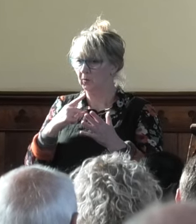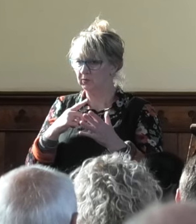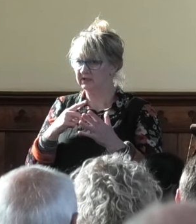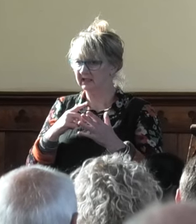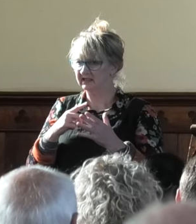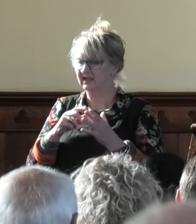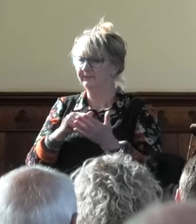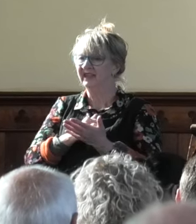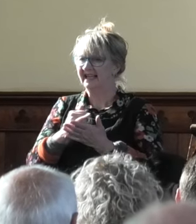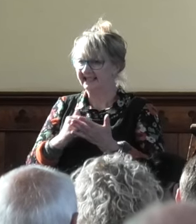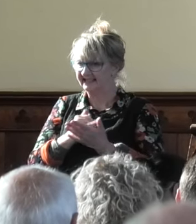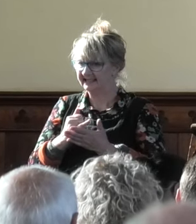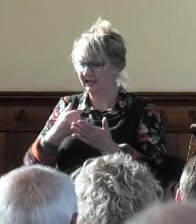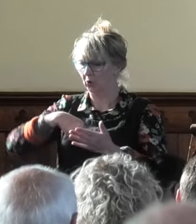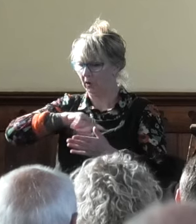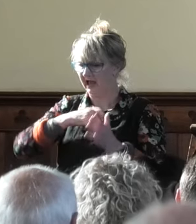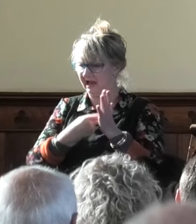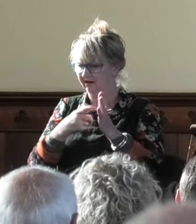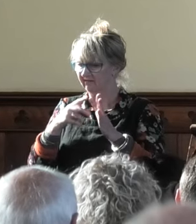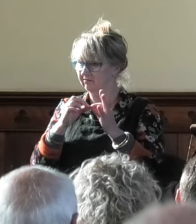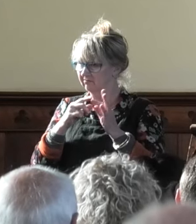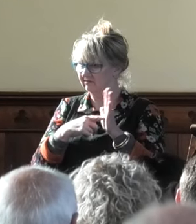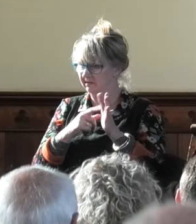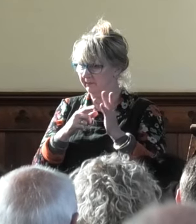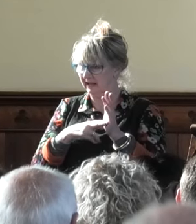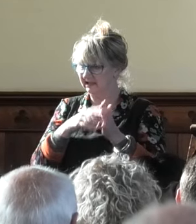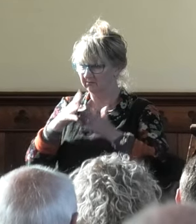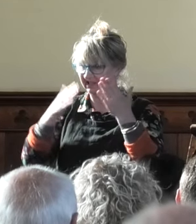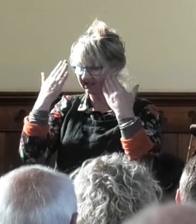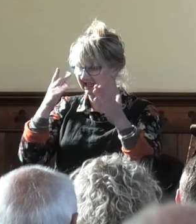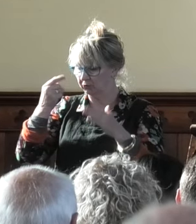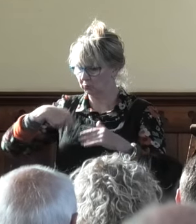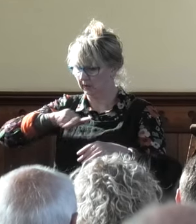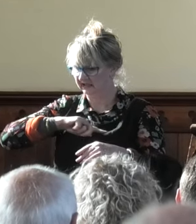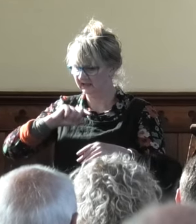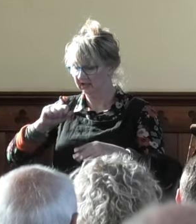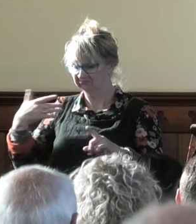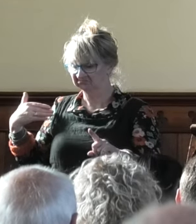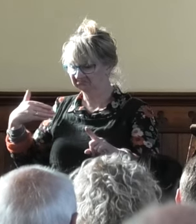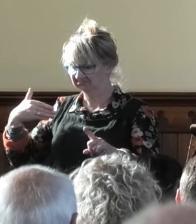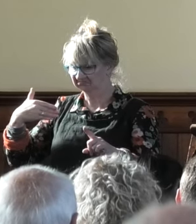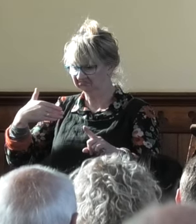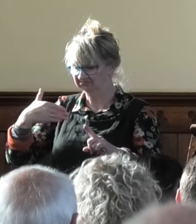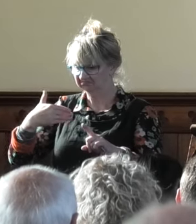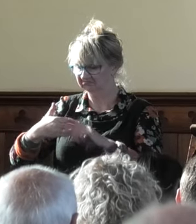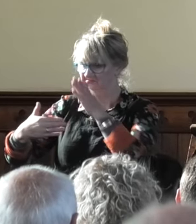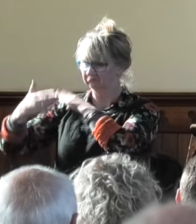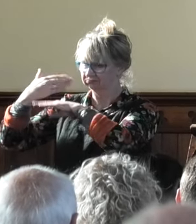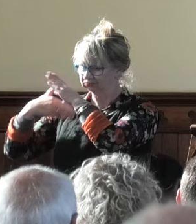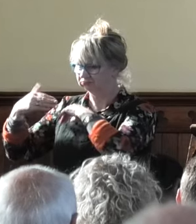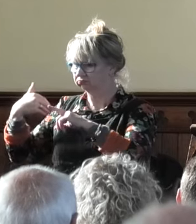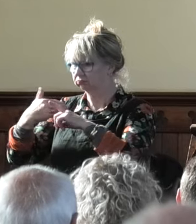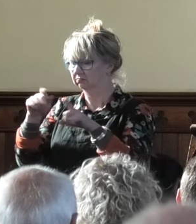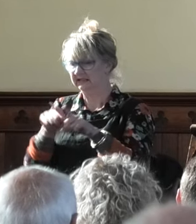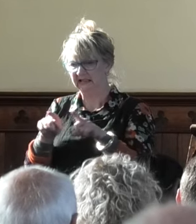of sin, or of our rebellion, if you like, is death. And that's how it's been through human history. And